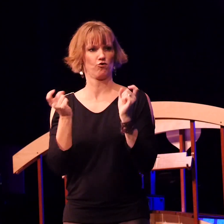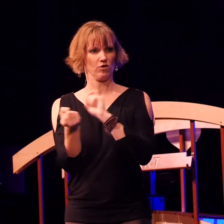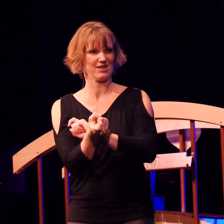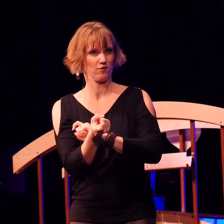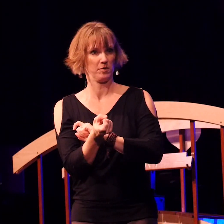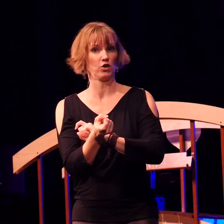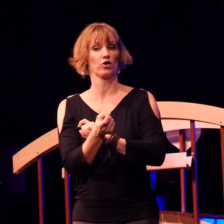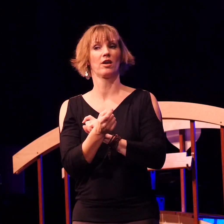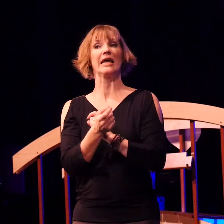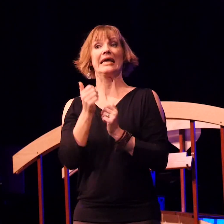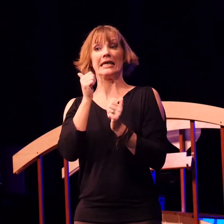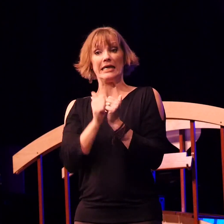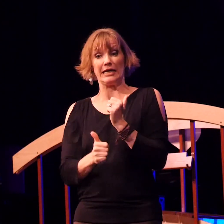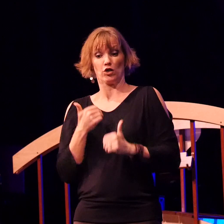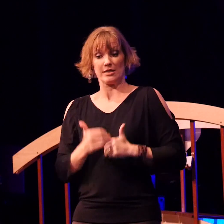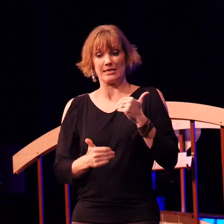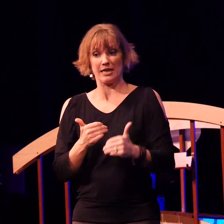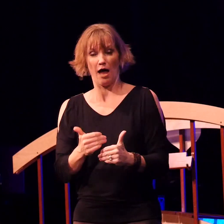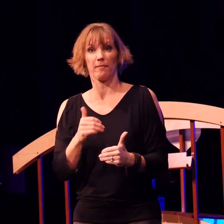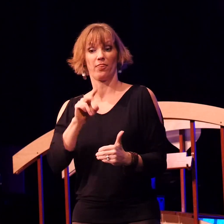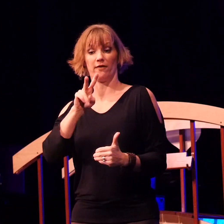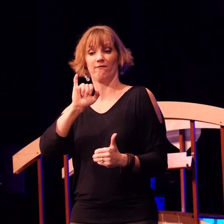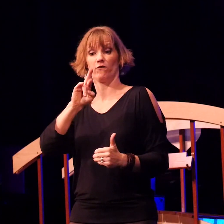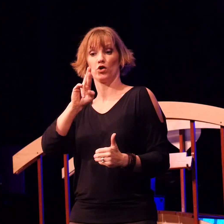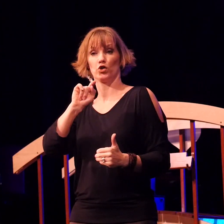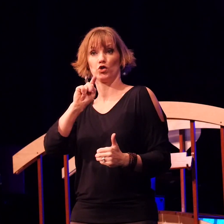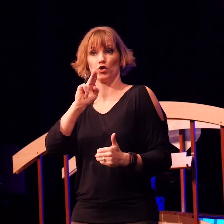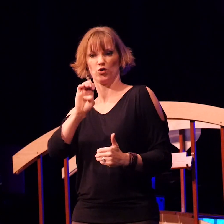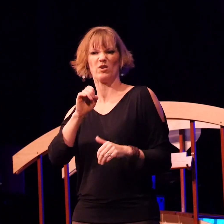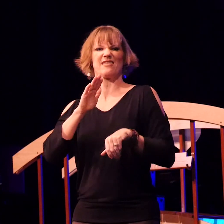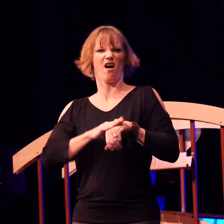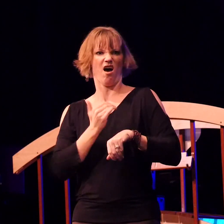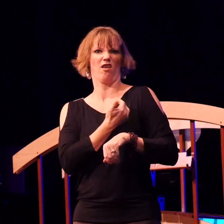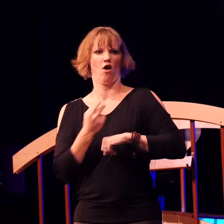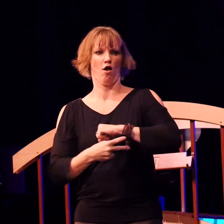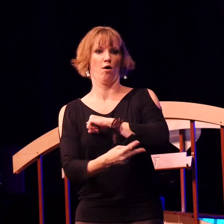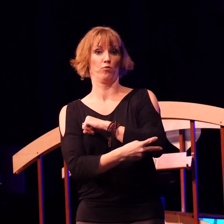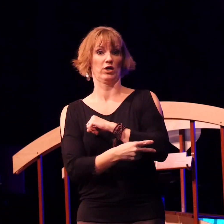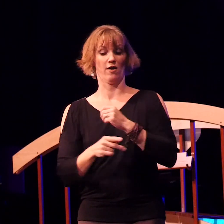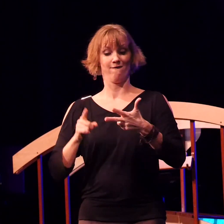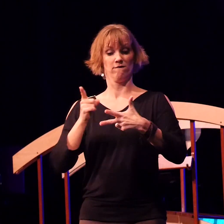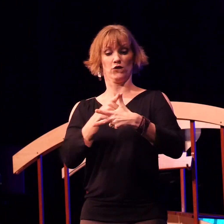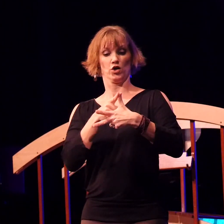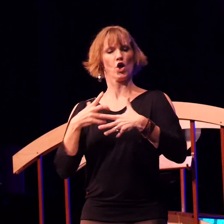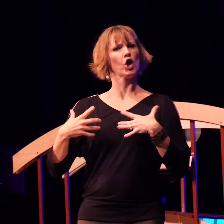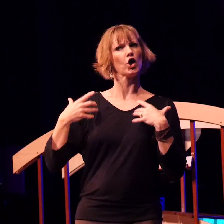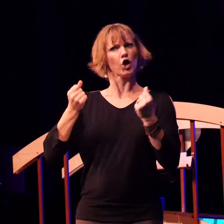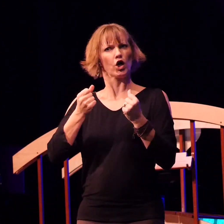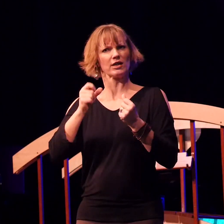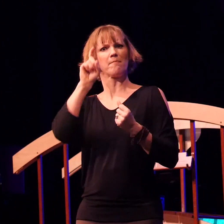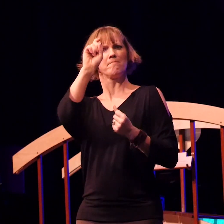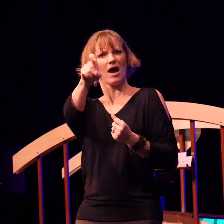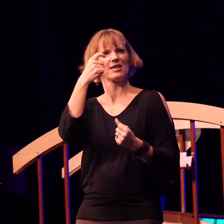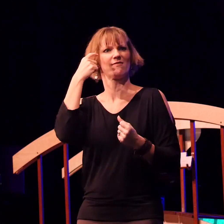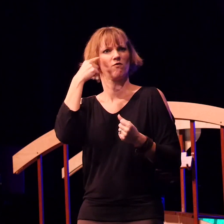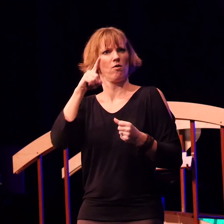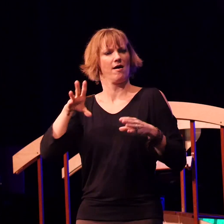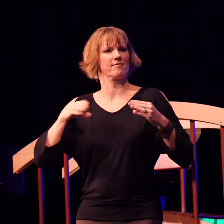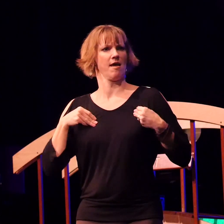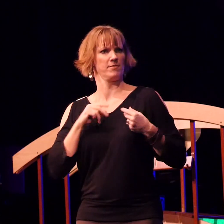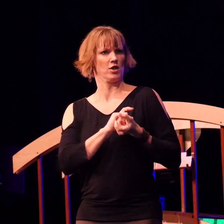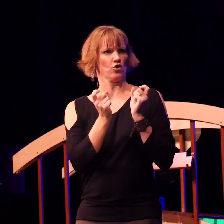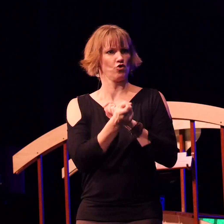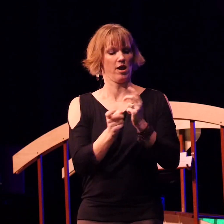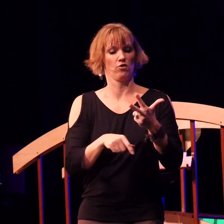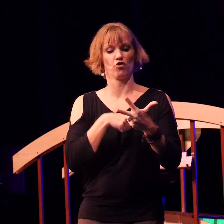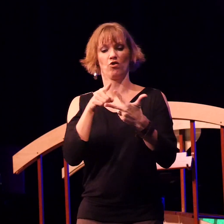the virtues for each of those steps are in place on our bridge there. Courage is required to accept change, accept endings. It takes courage. And